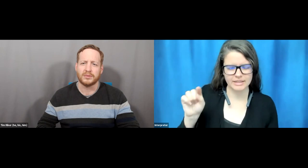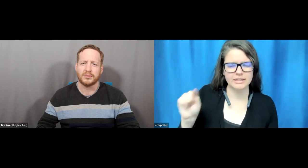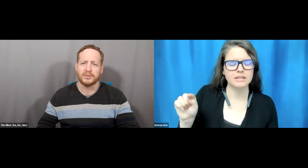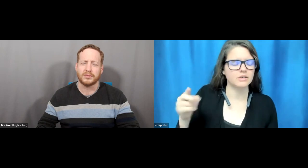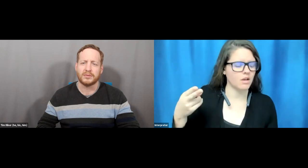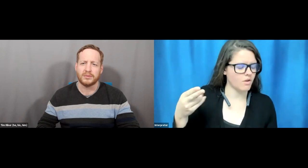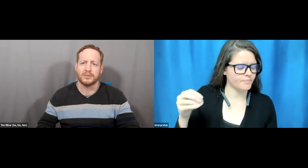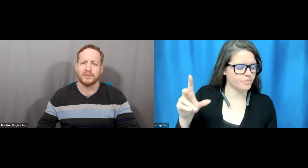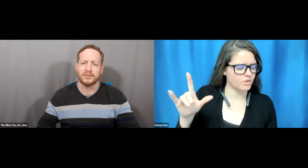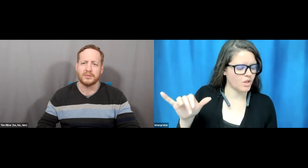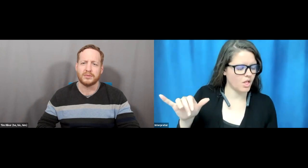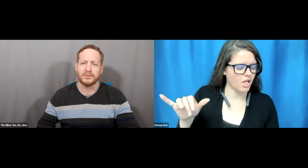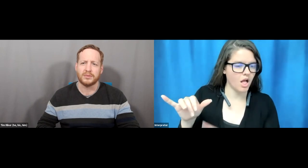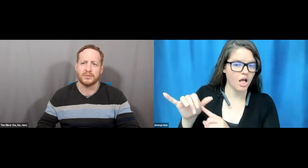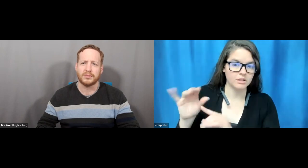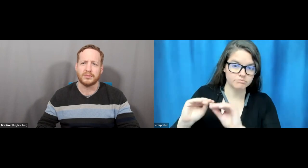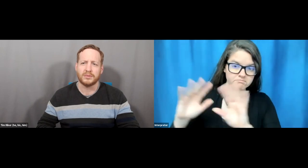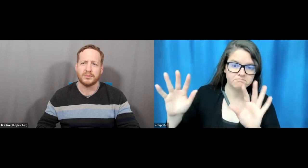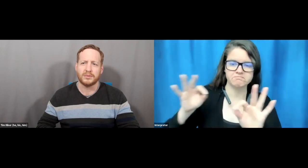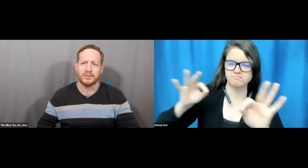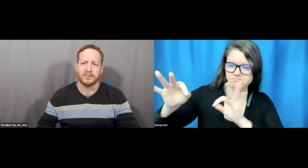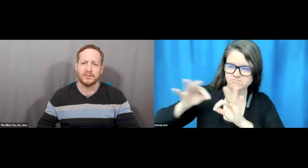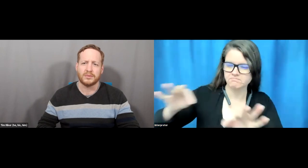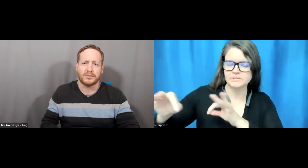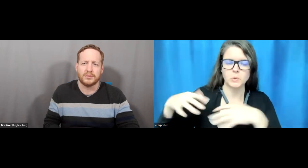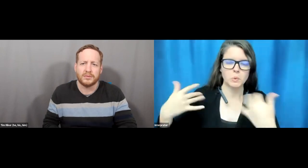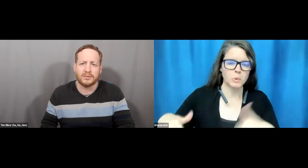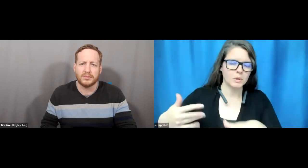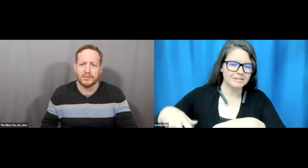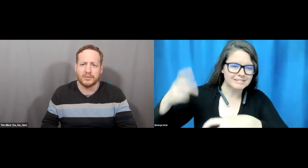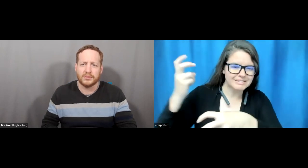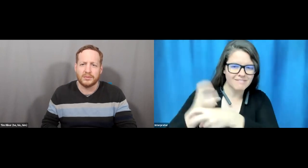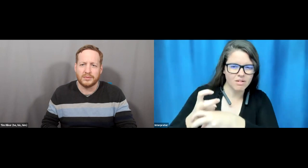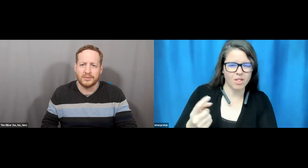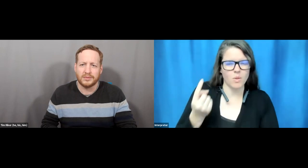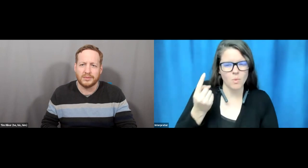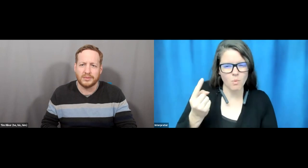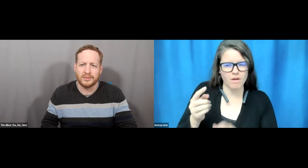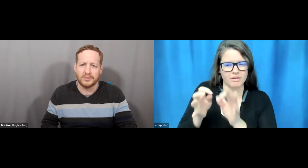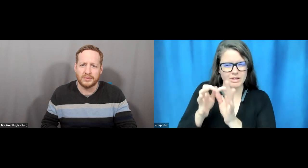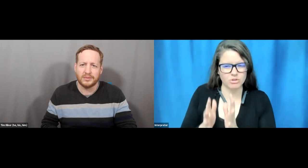bitterly explained how difficult it is for only one interpreter referral at the